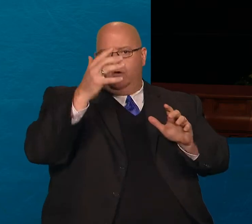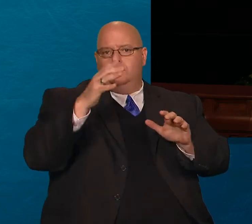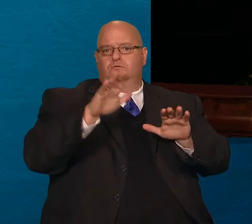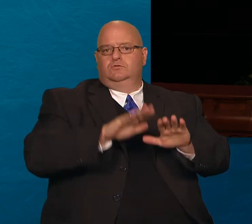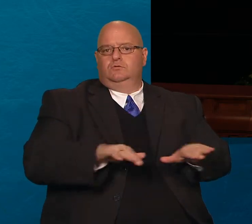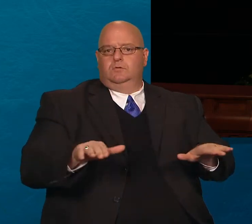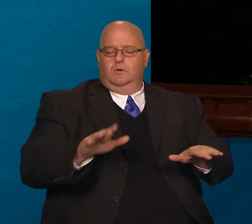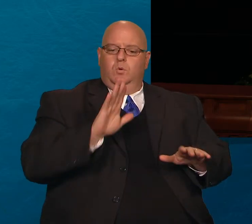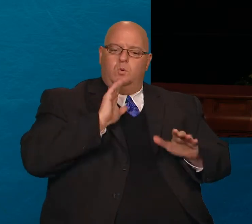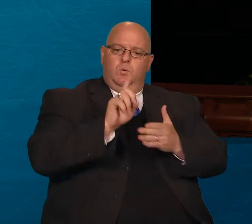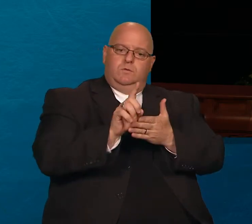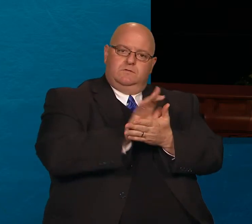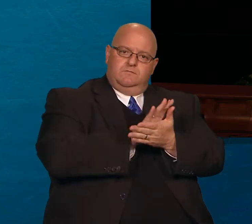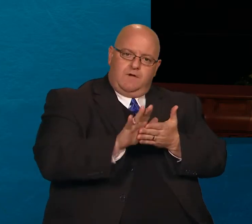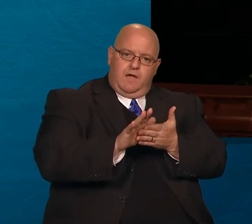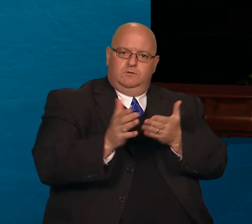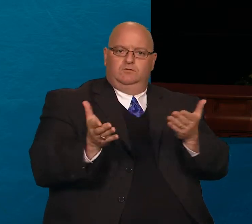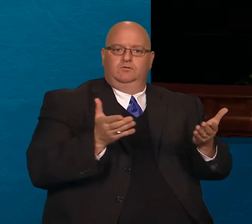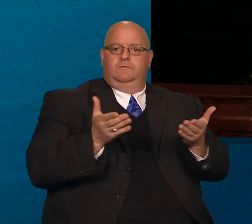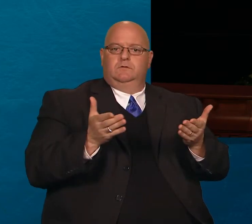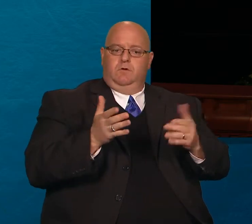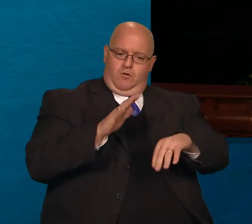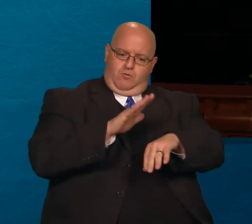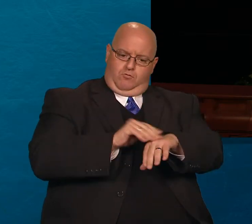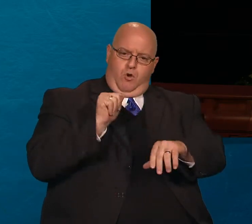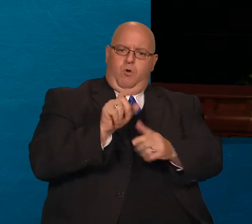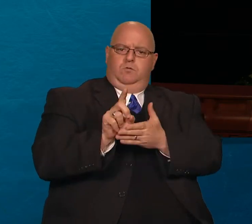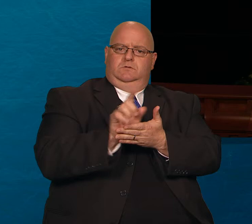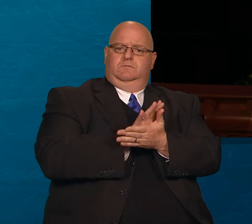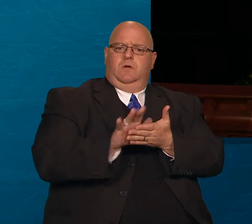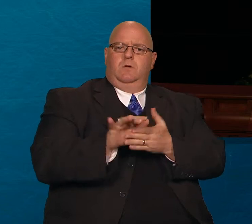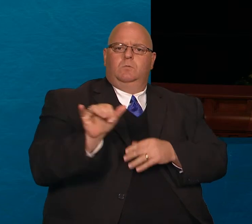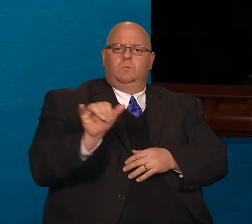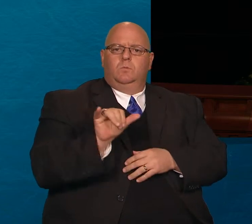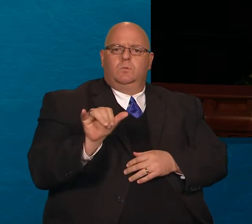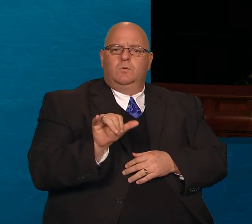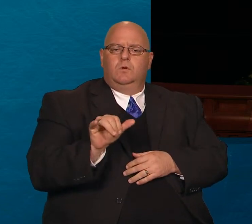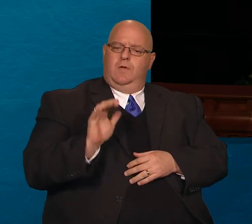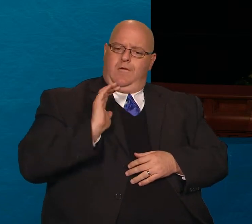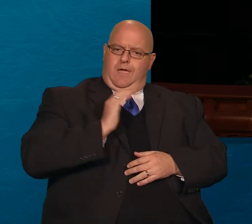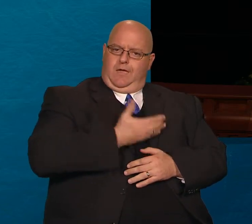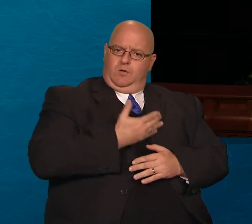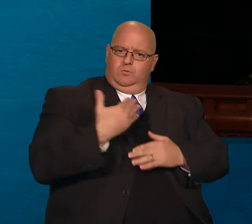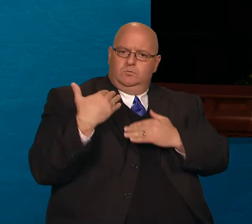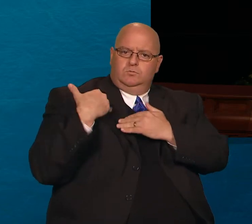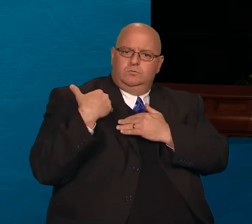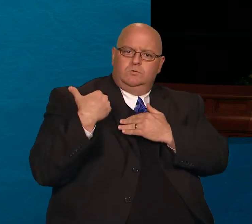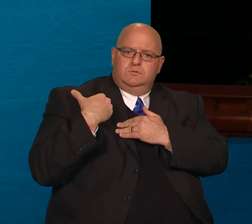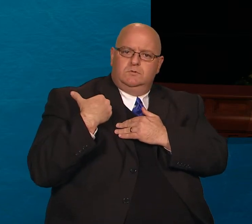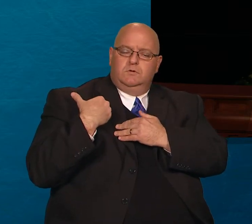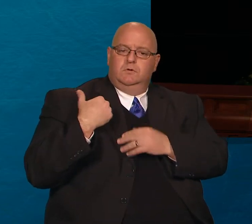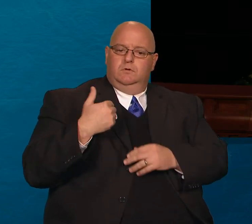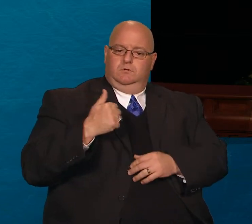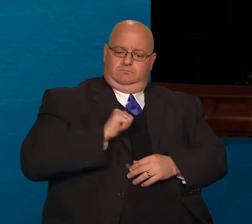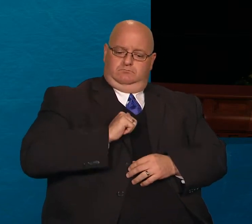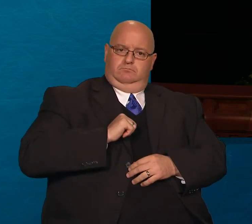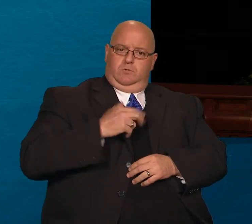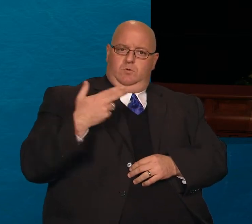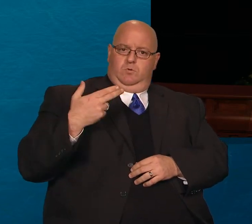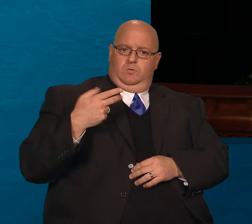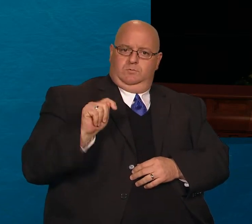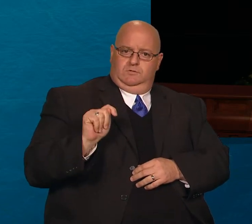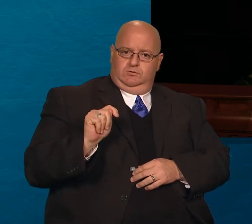divine service, a divine call. It is our duty as home